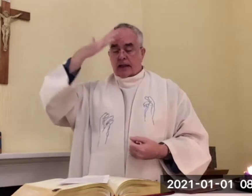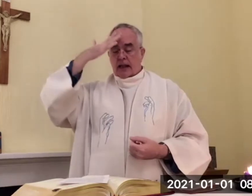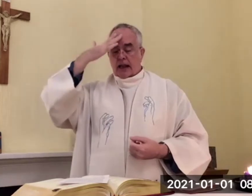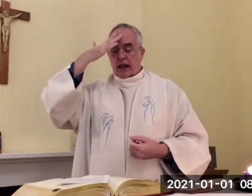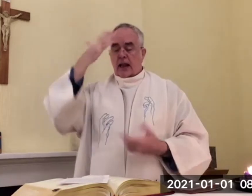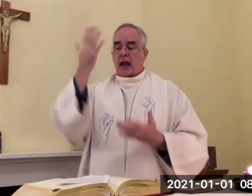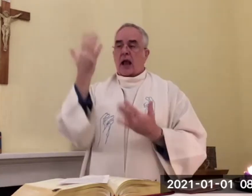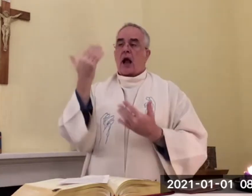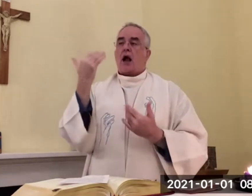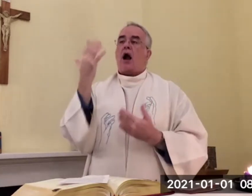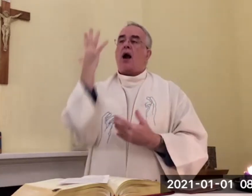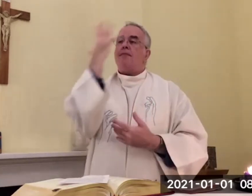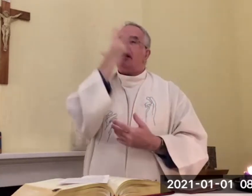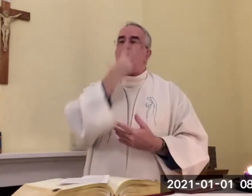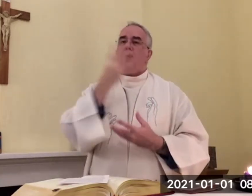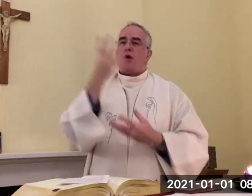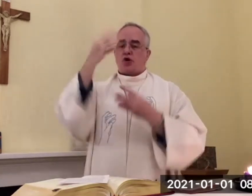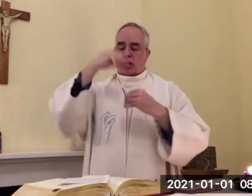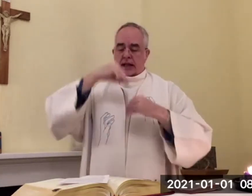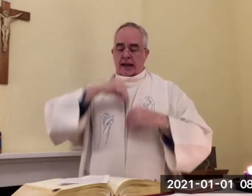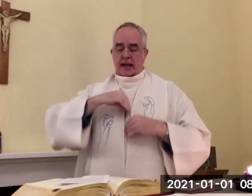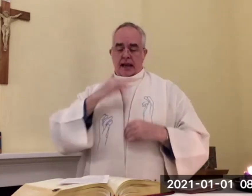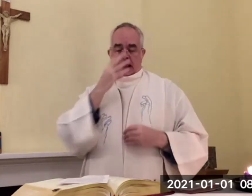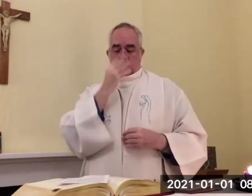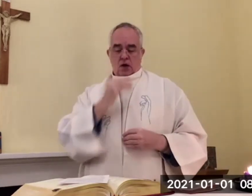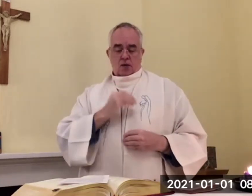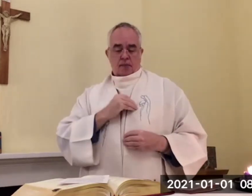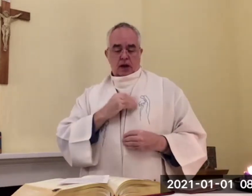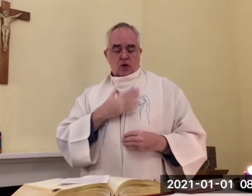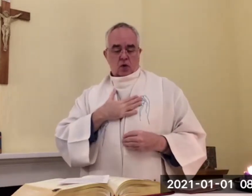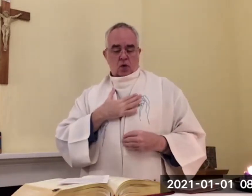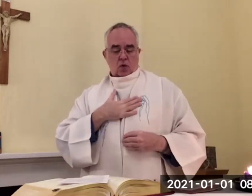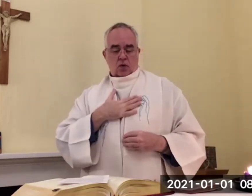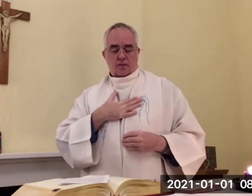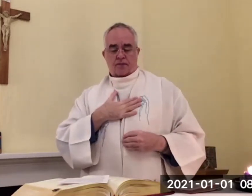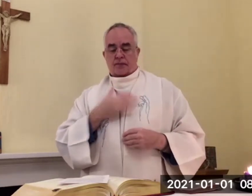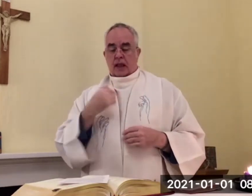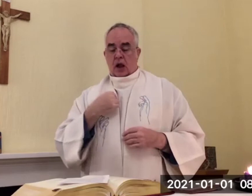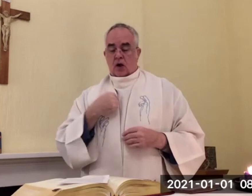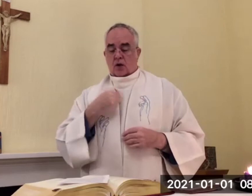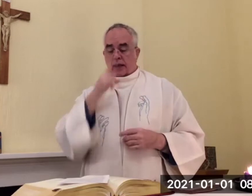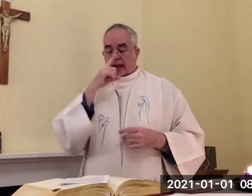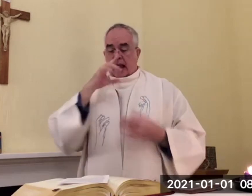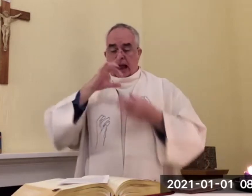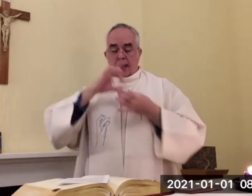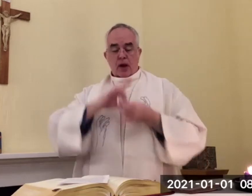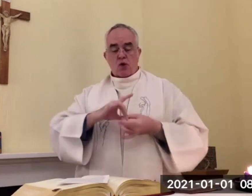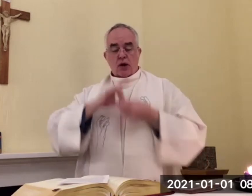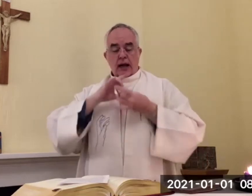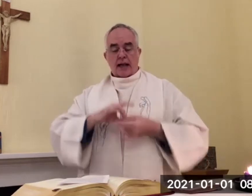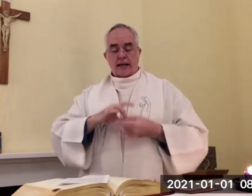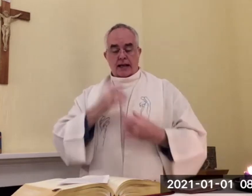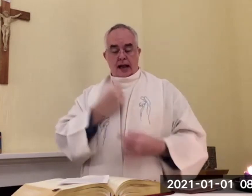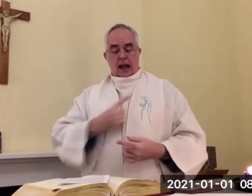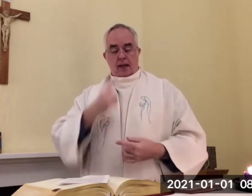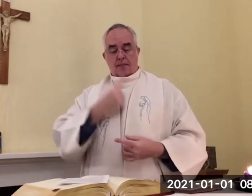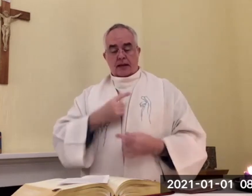sacramentally, come spiritually into my soul, so that I may unite